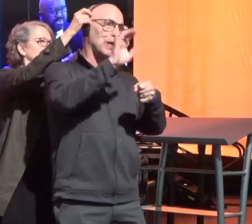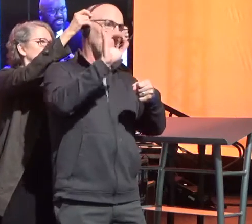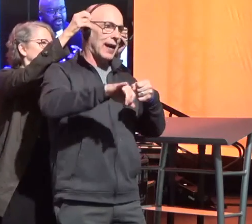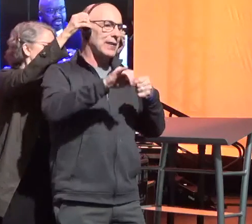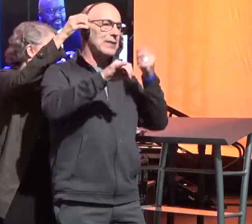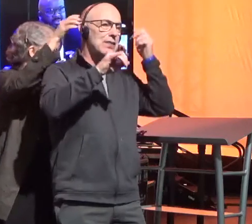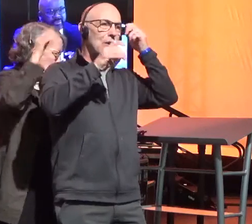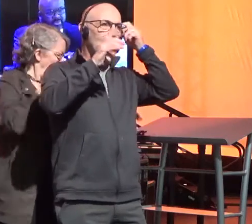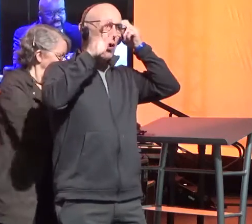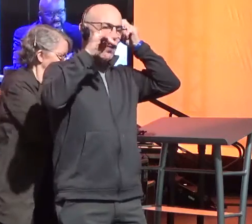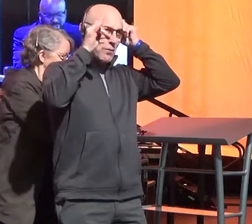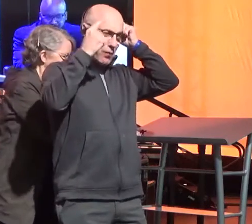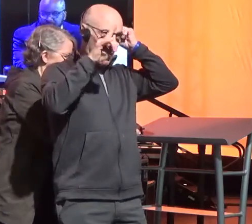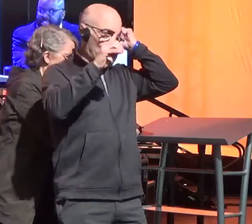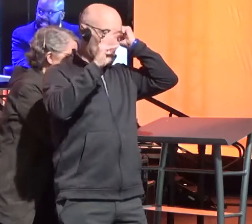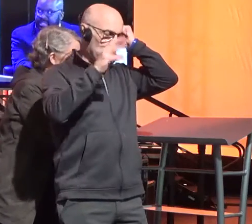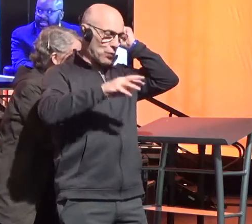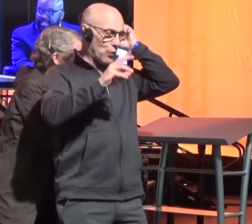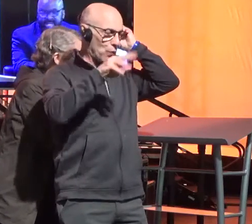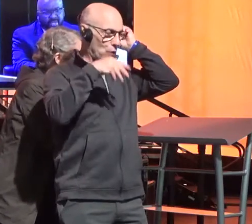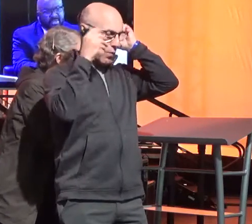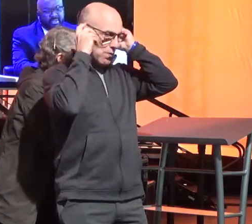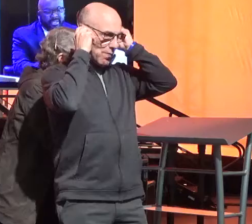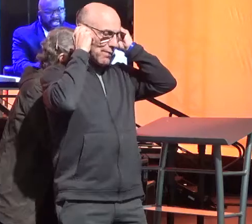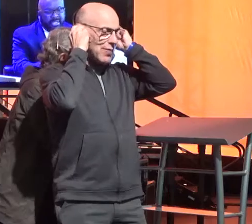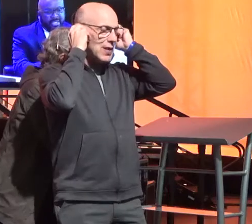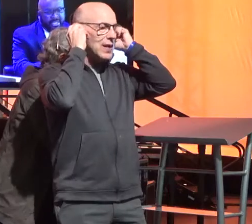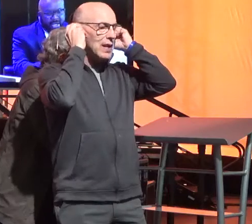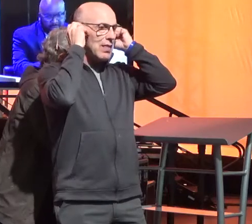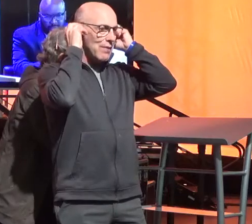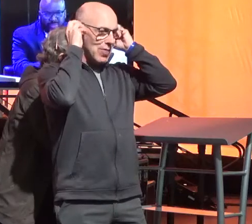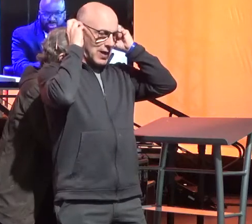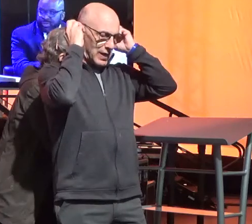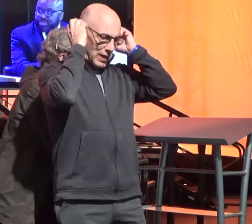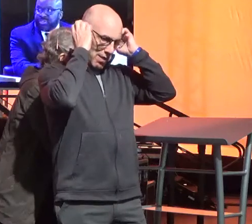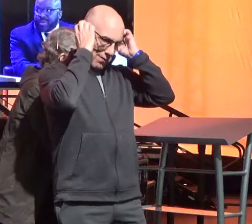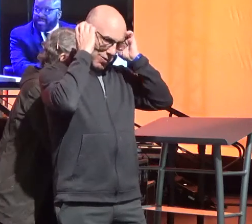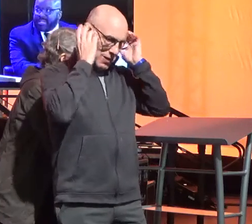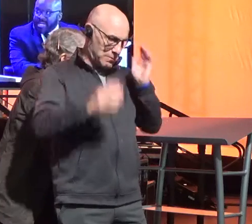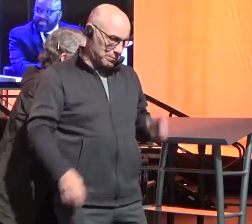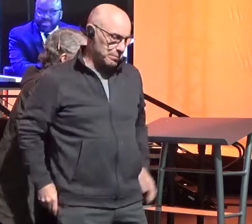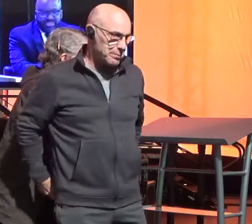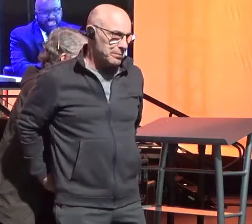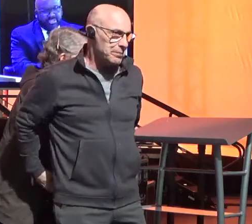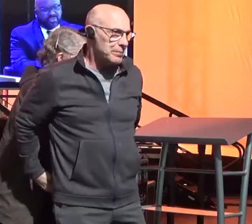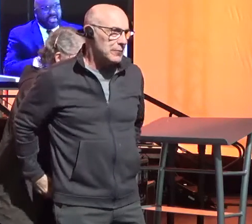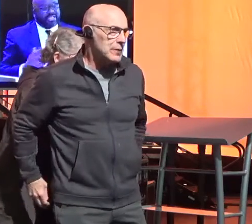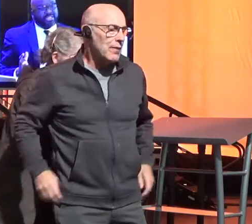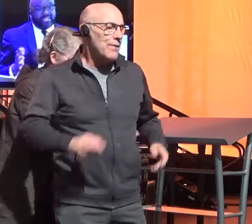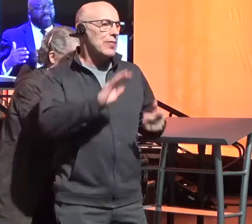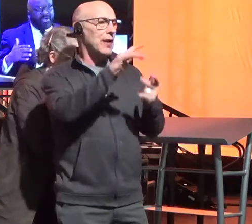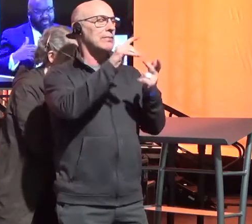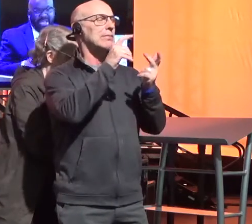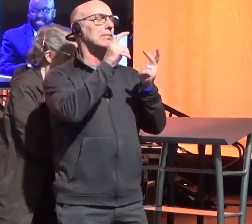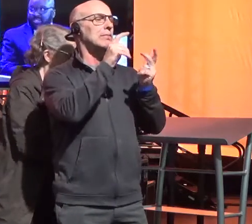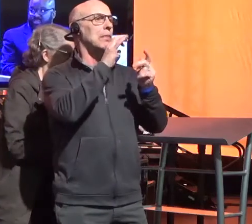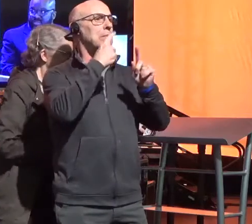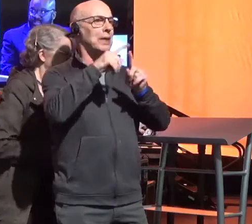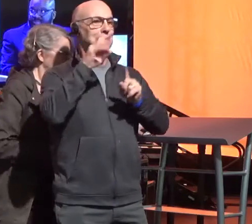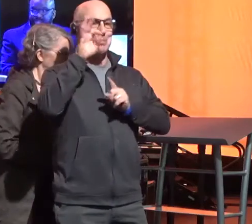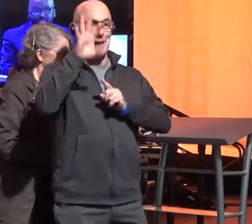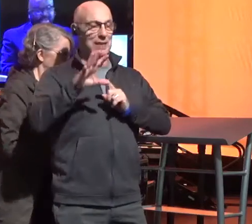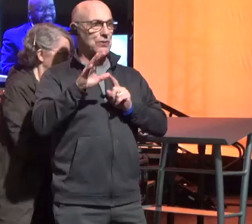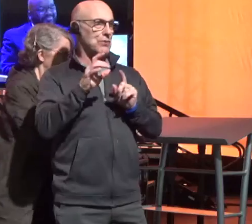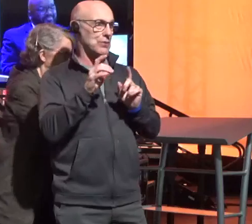And where there's unity there in our local churches around the gospel of Jesus Christ, and then among pastors,